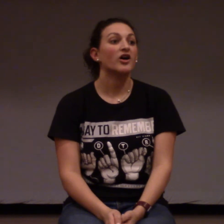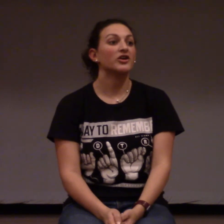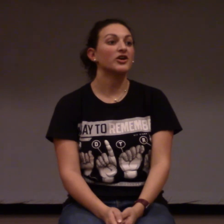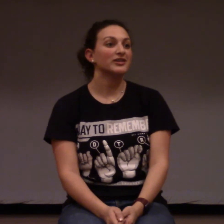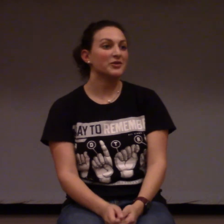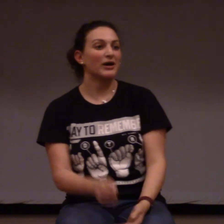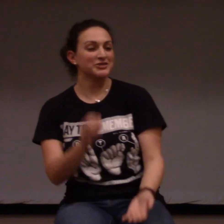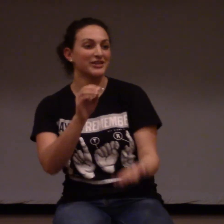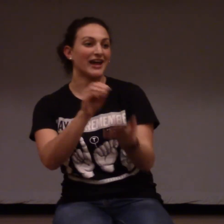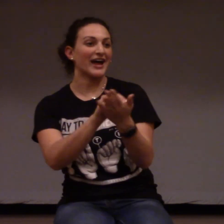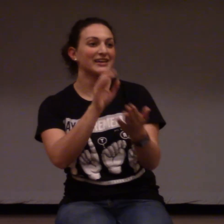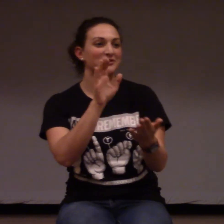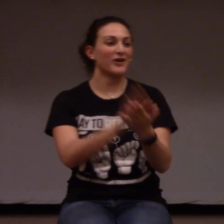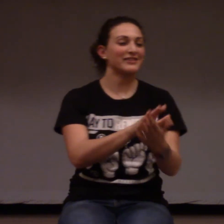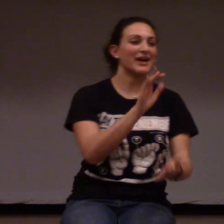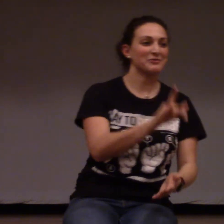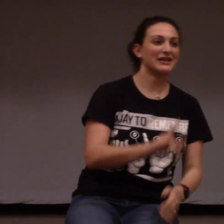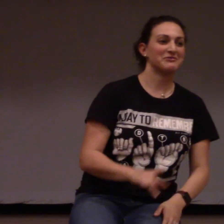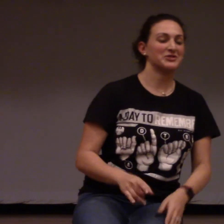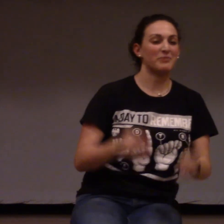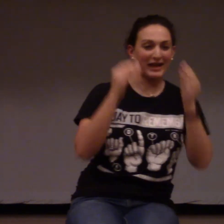Good question. I need to write that one down too. Man, I